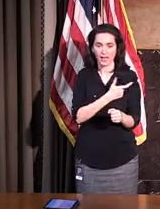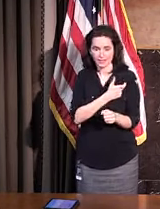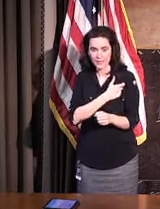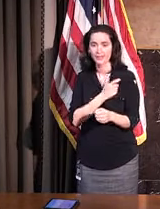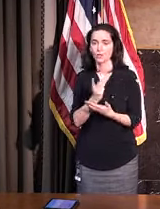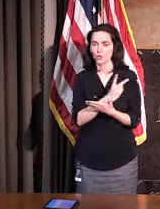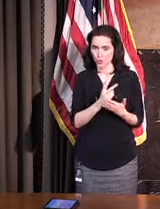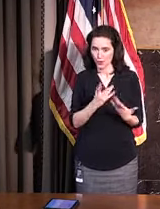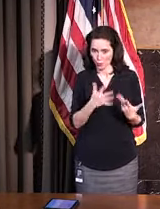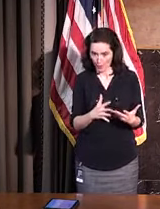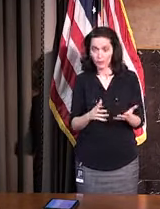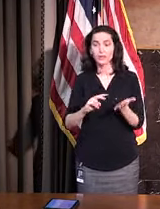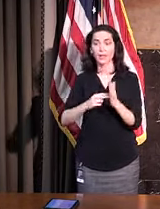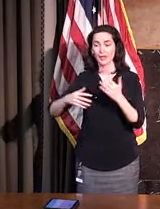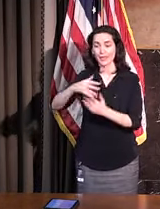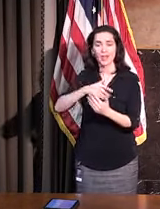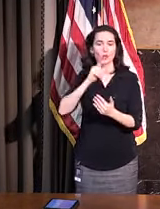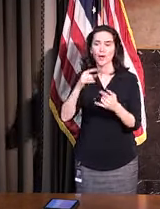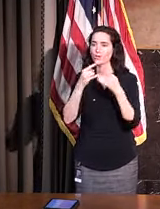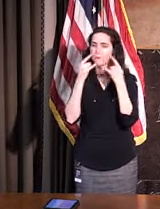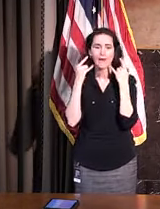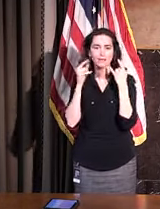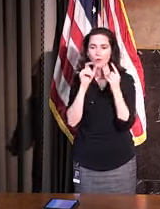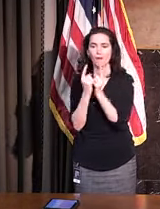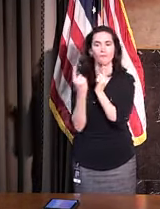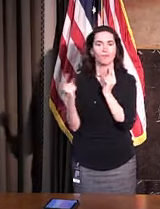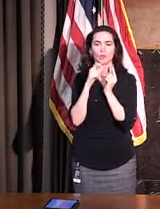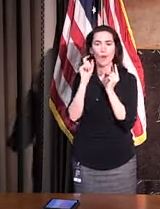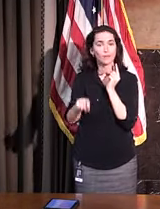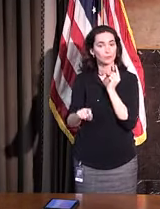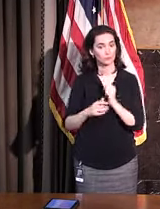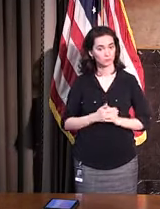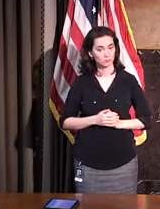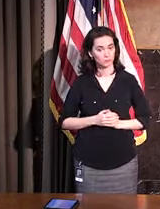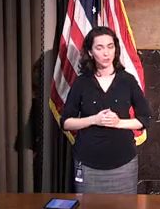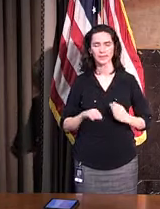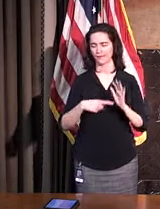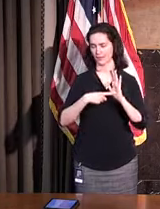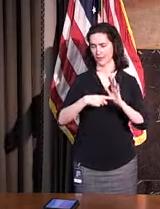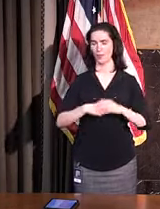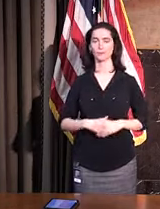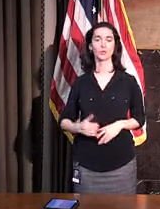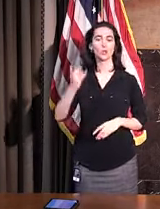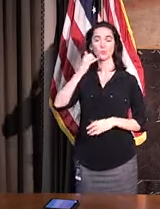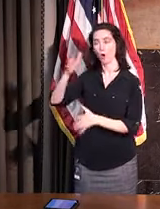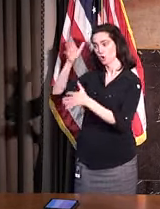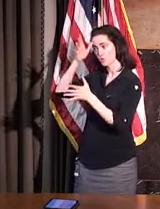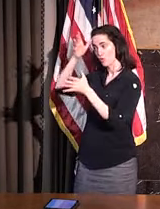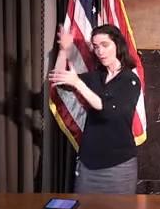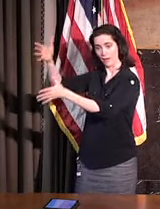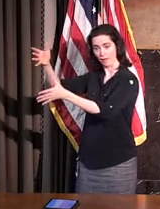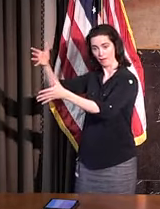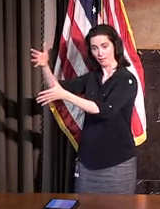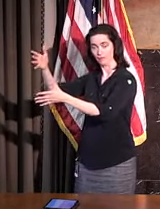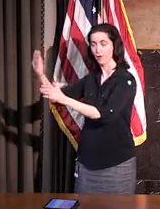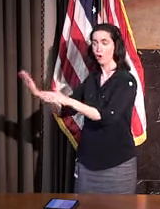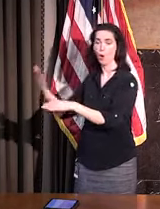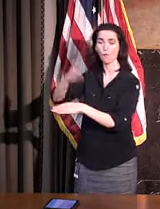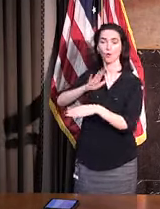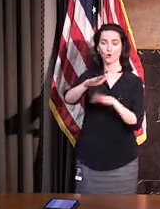need to mask, you don't need to distance. So an example of if a grandparent comes over and